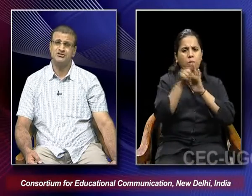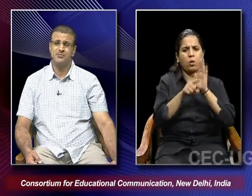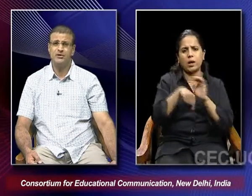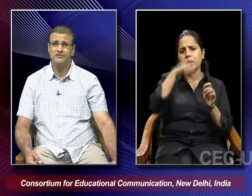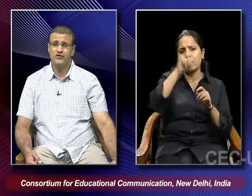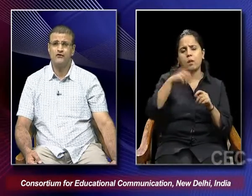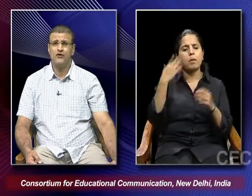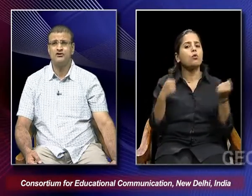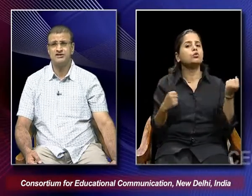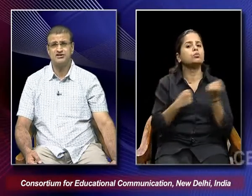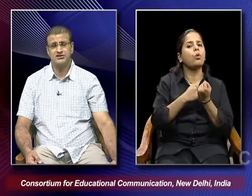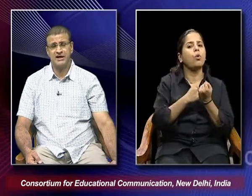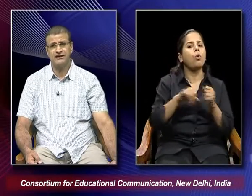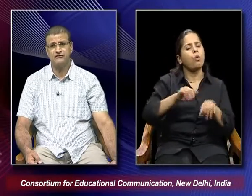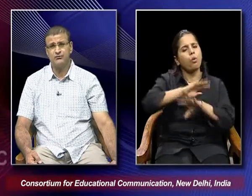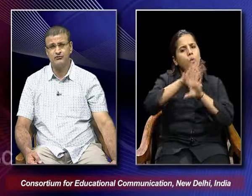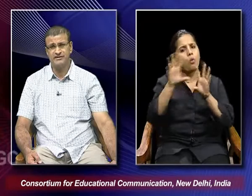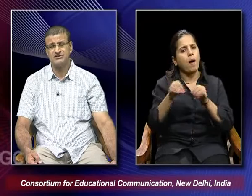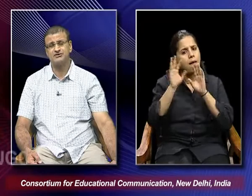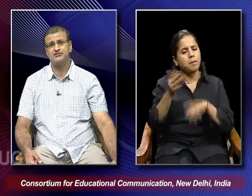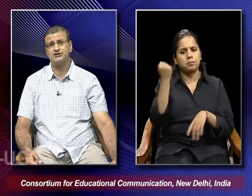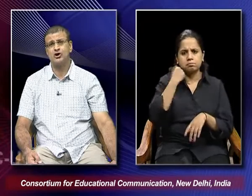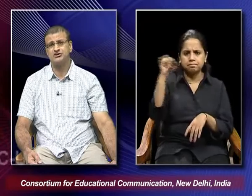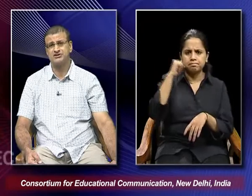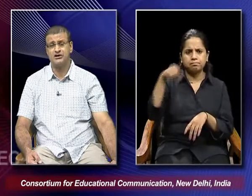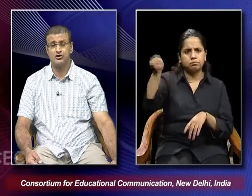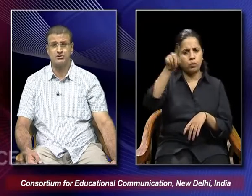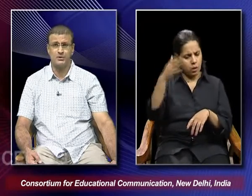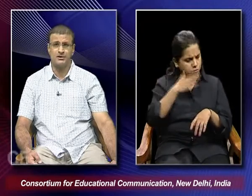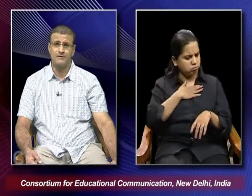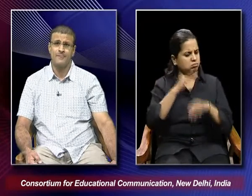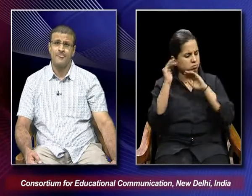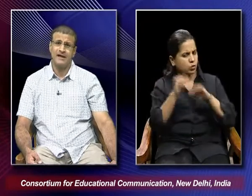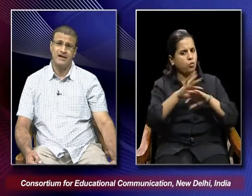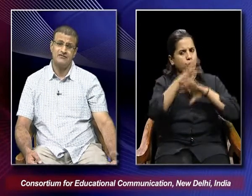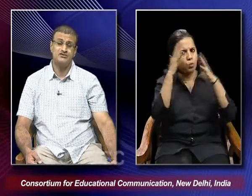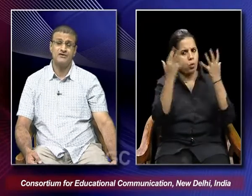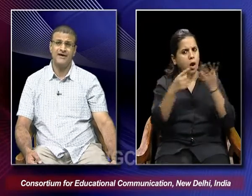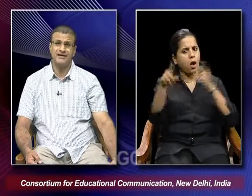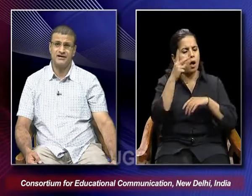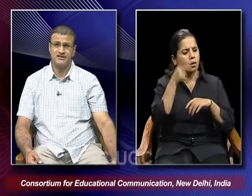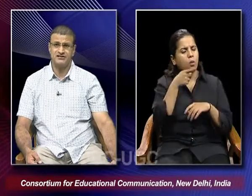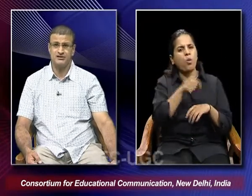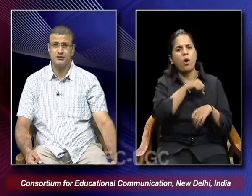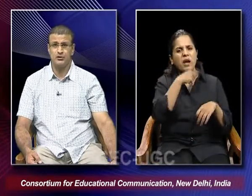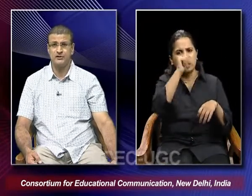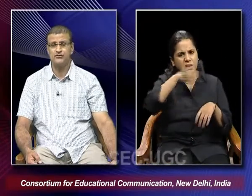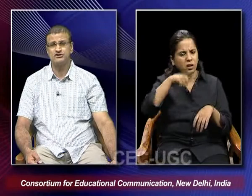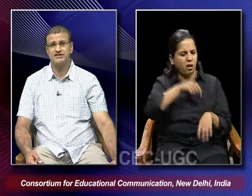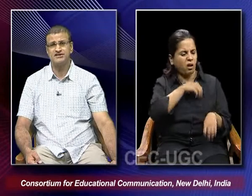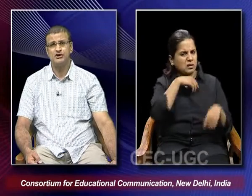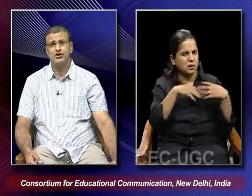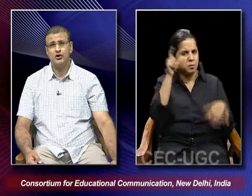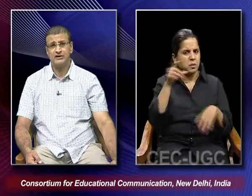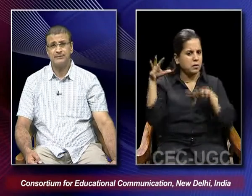was supportive of all such kind of movements which was launched across the world, which were fighting against the colonial